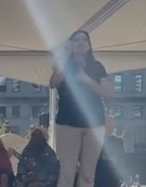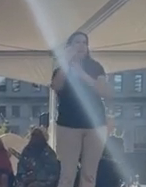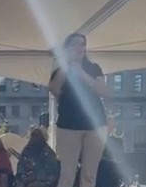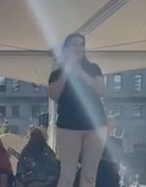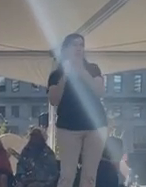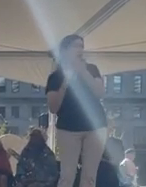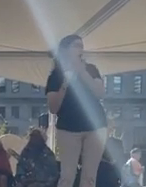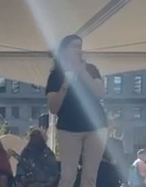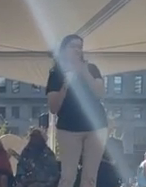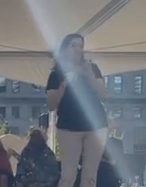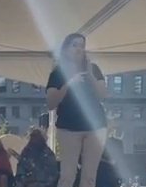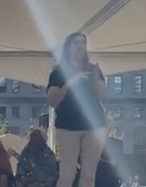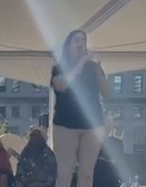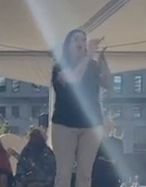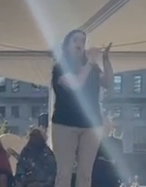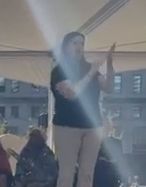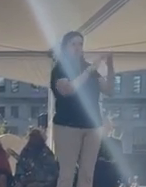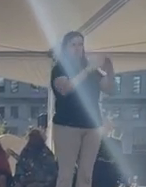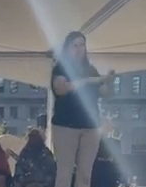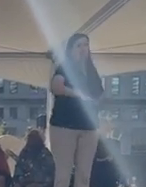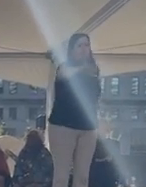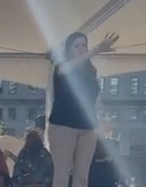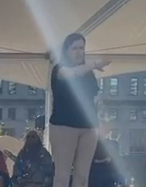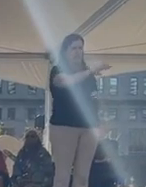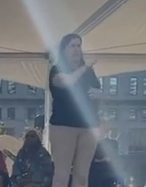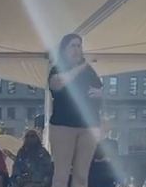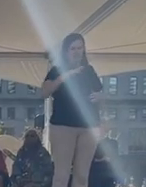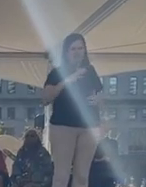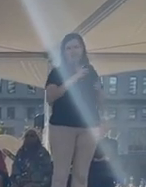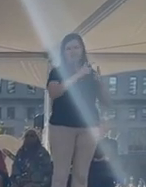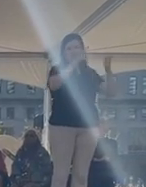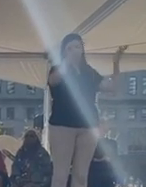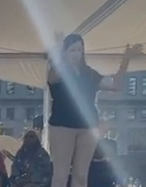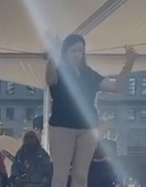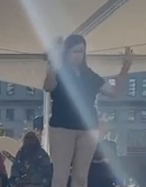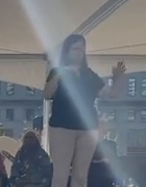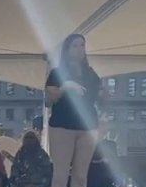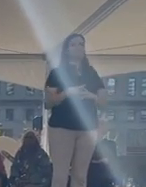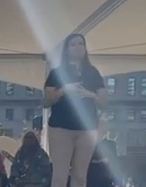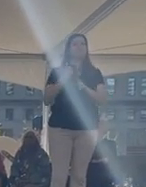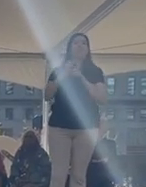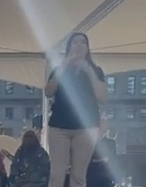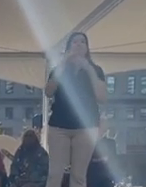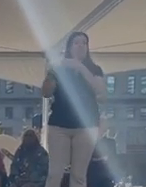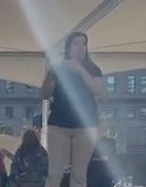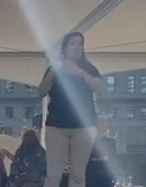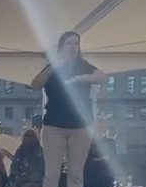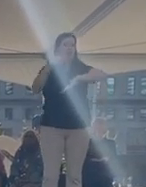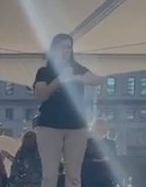community in Greater Cleveland and certainly beyond. She is the leader, founder, and executive